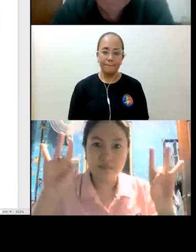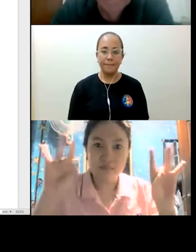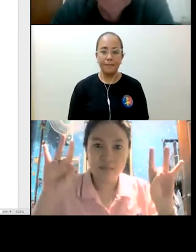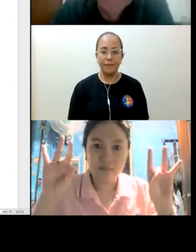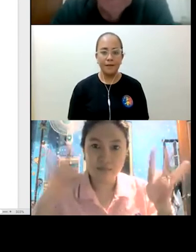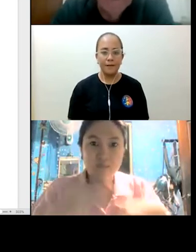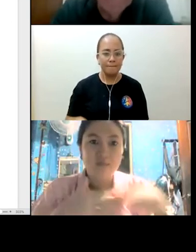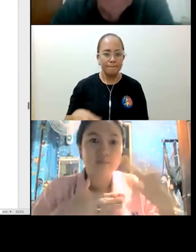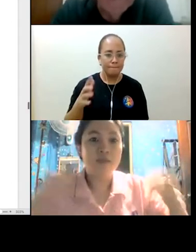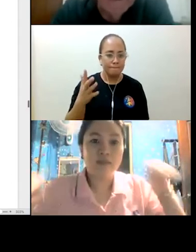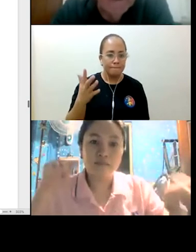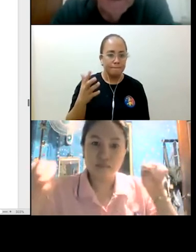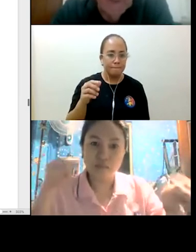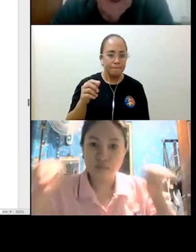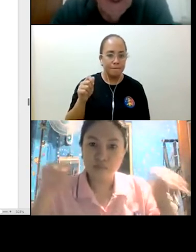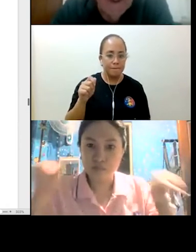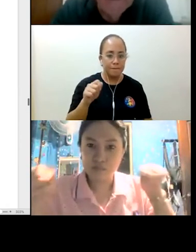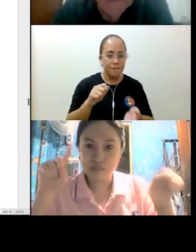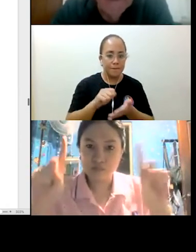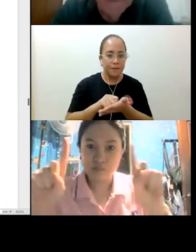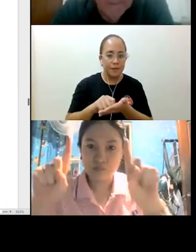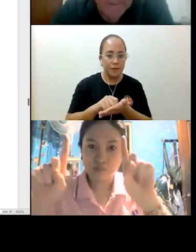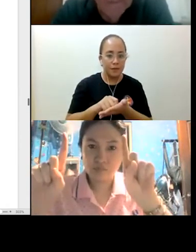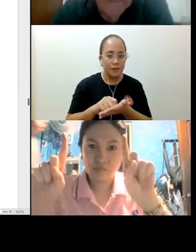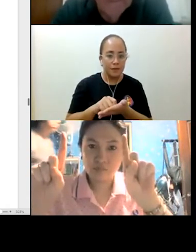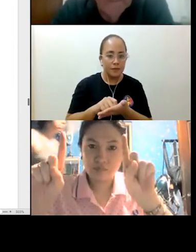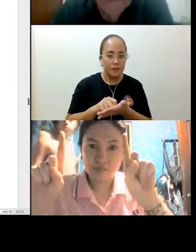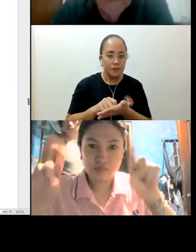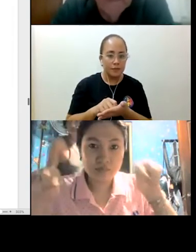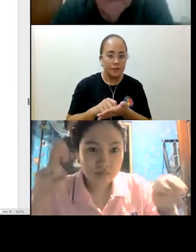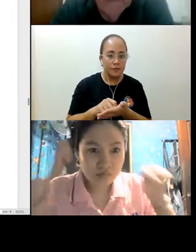Wood chip 2, eraser. Okay.